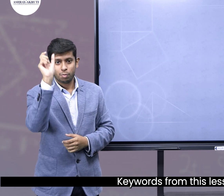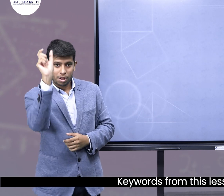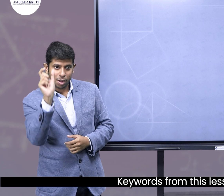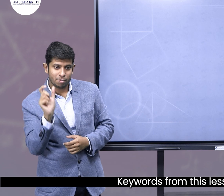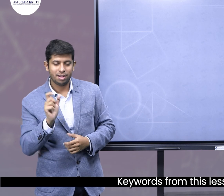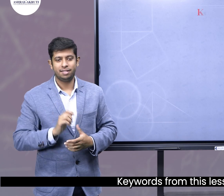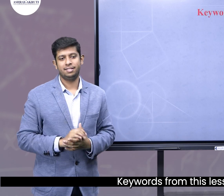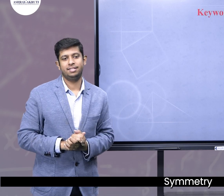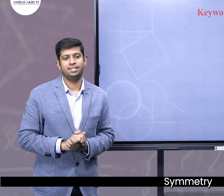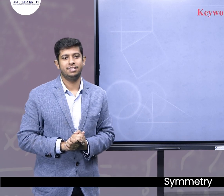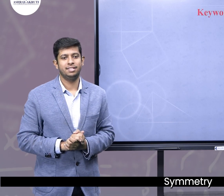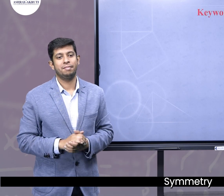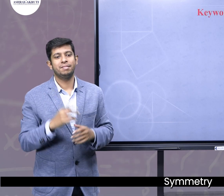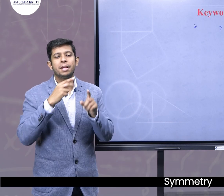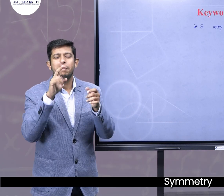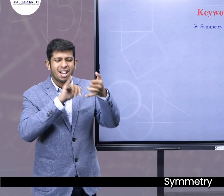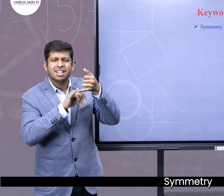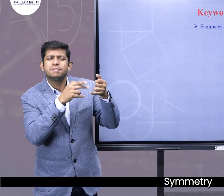Keywords from this lesson are symmetry,